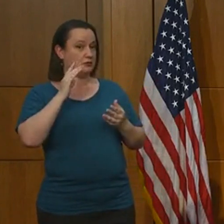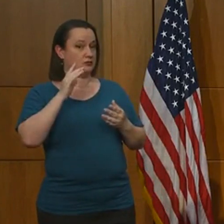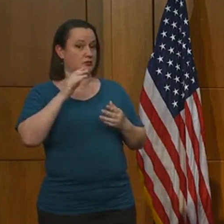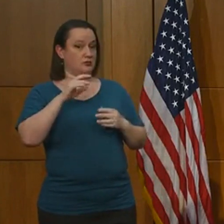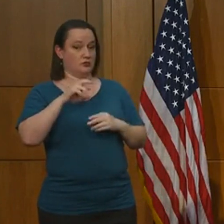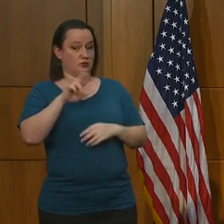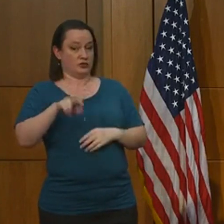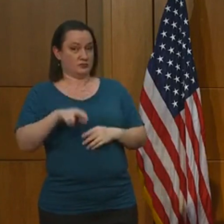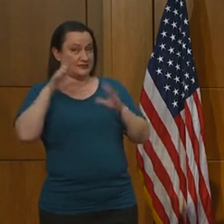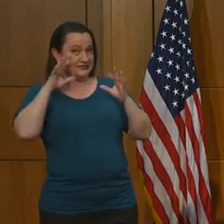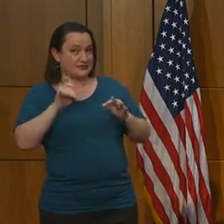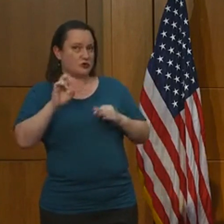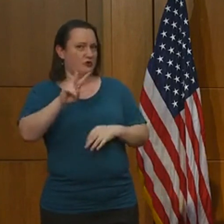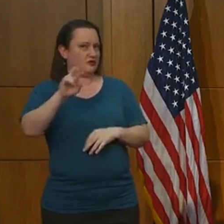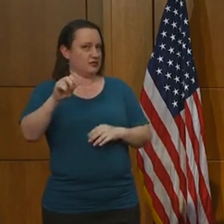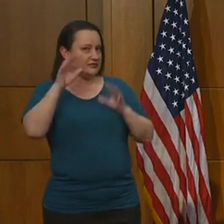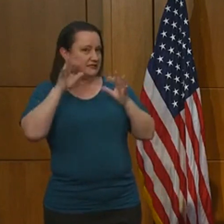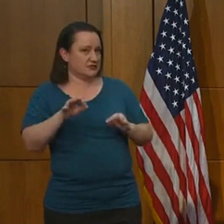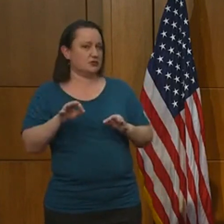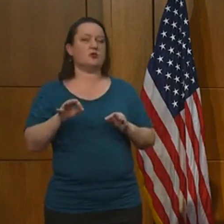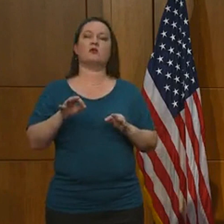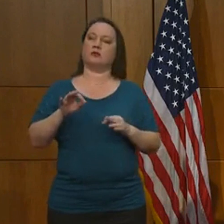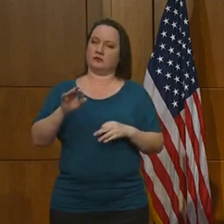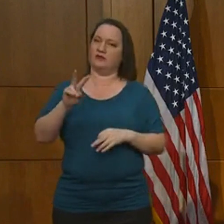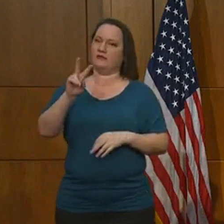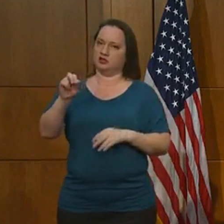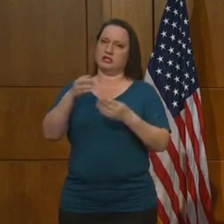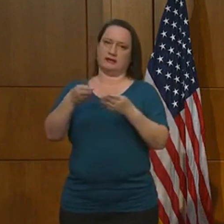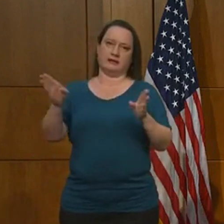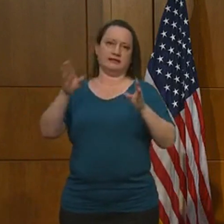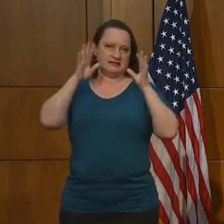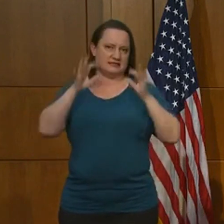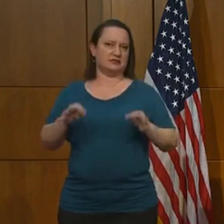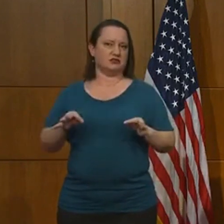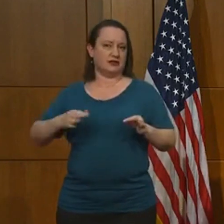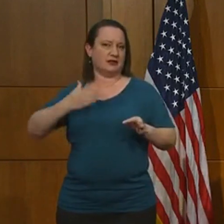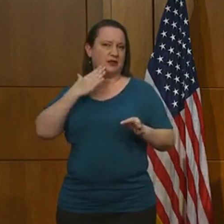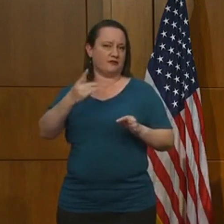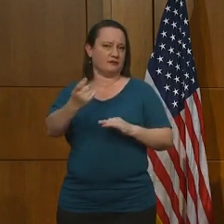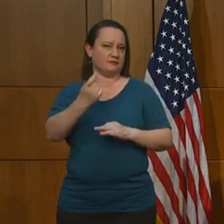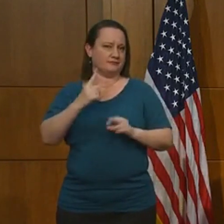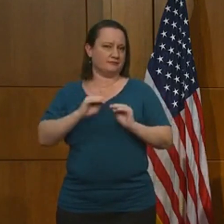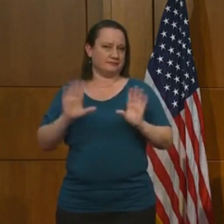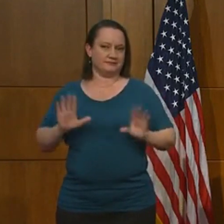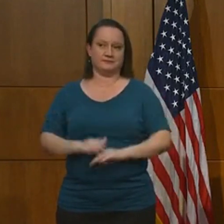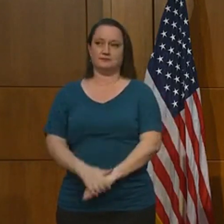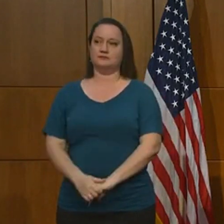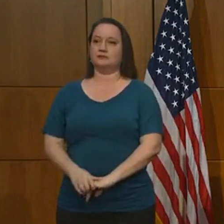Virginia. For all of Virginia. Yes, thank you for clarifying that. Whitney Evans, VPM.